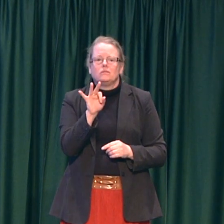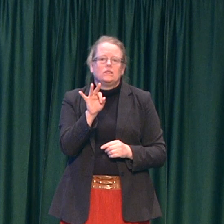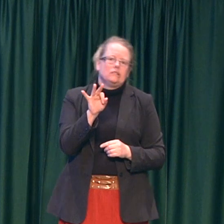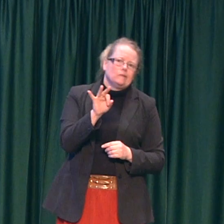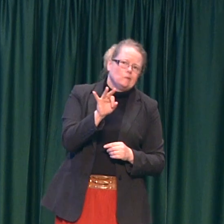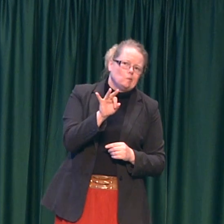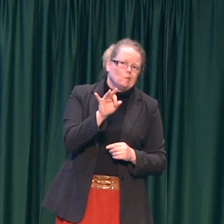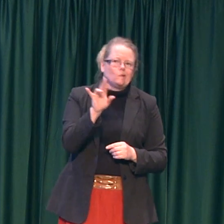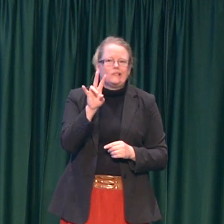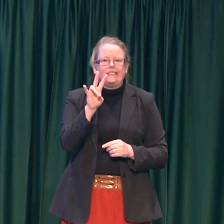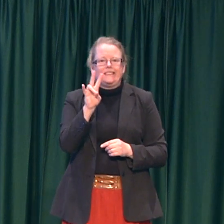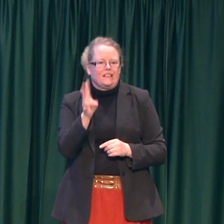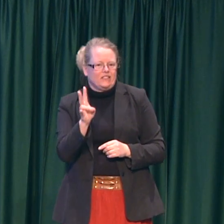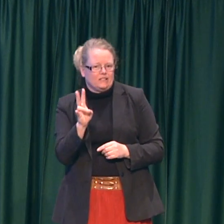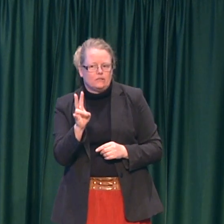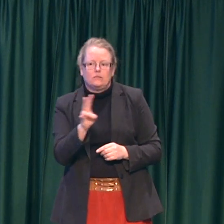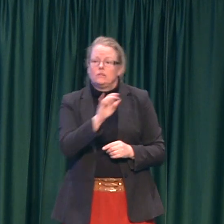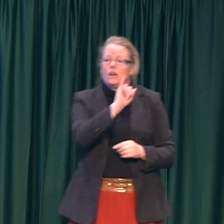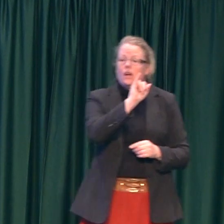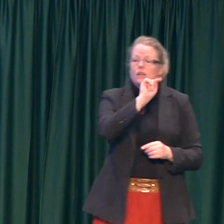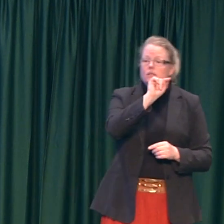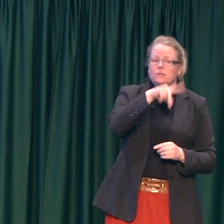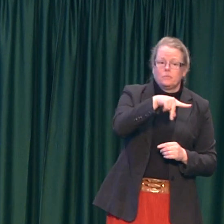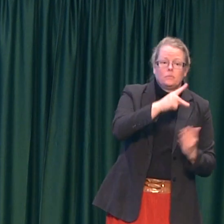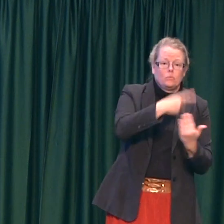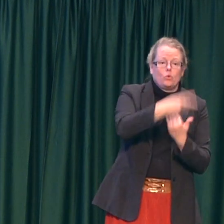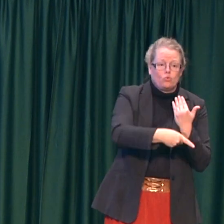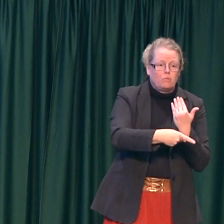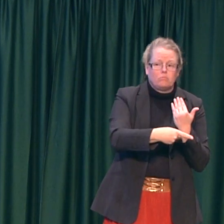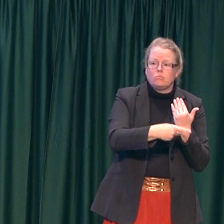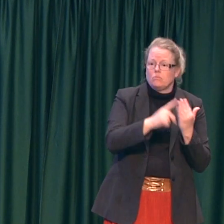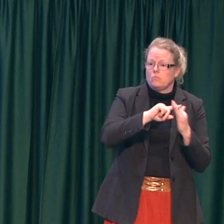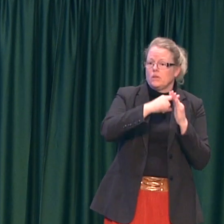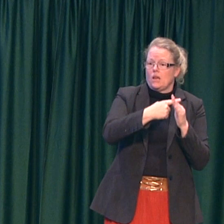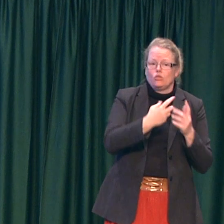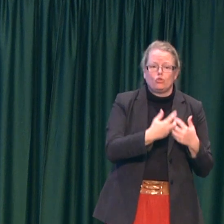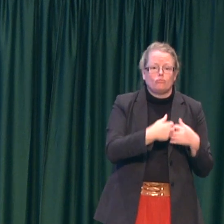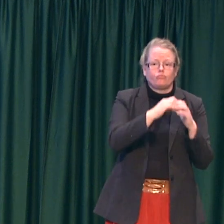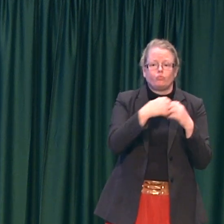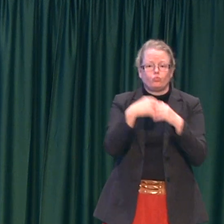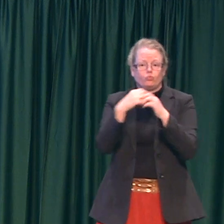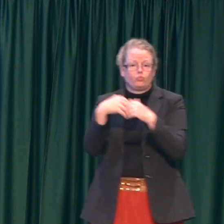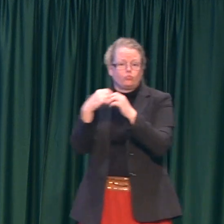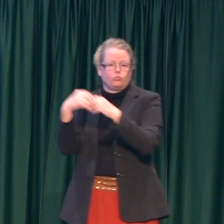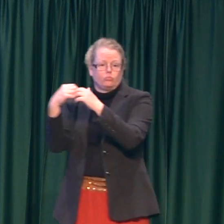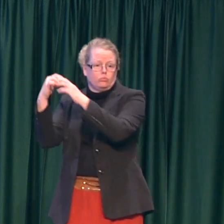But interpreting became popular around the 70s. Interpreter training programs started to